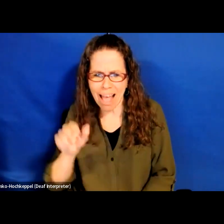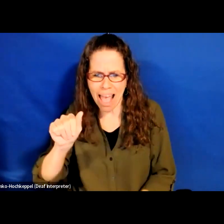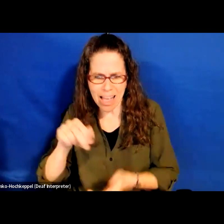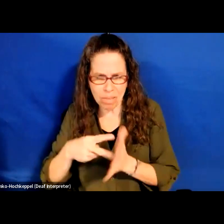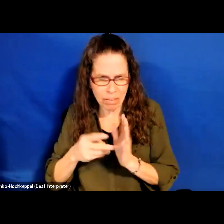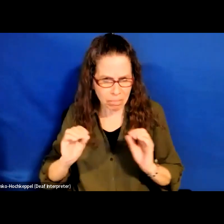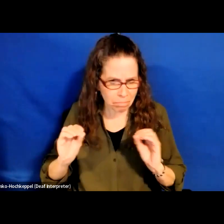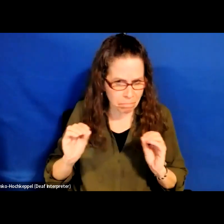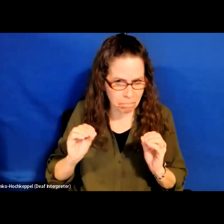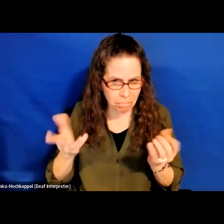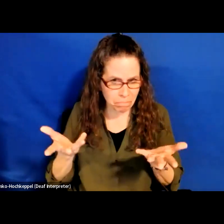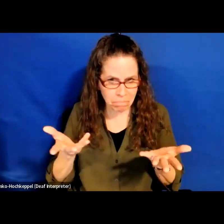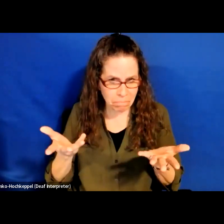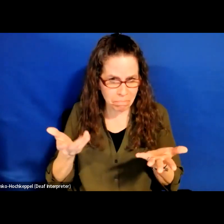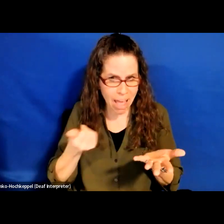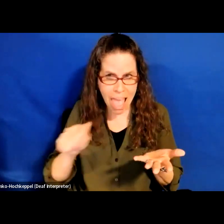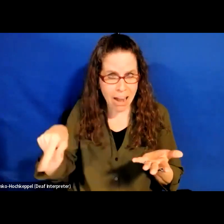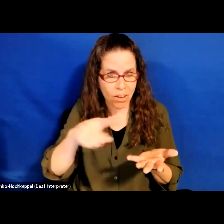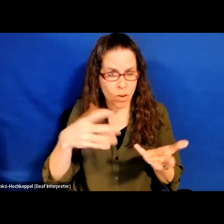to be discussed?